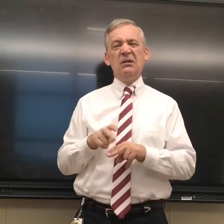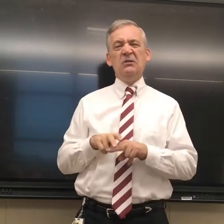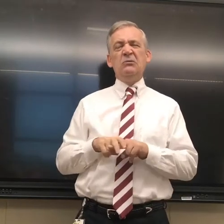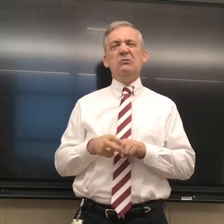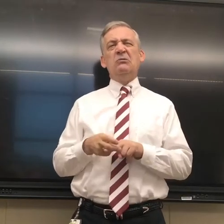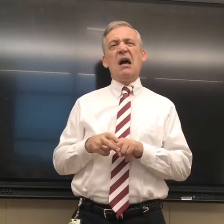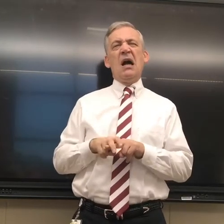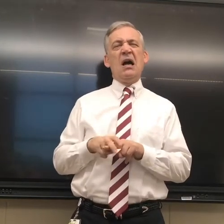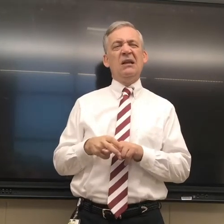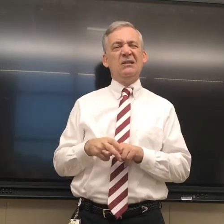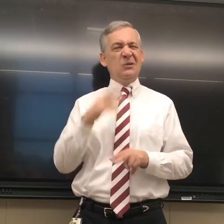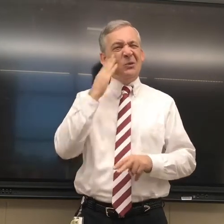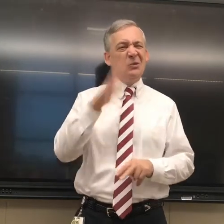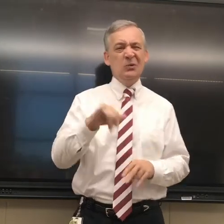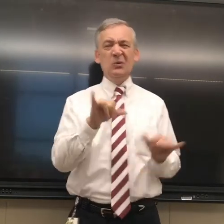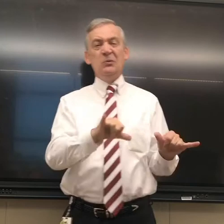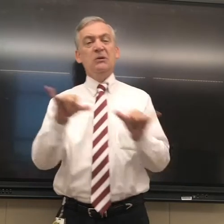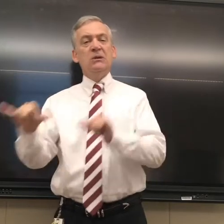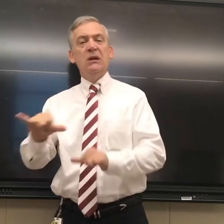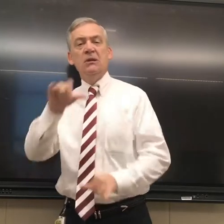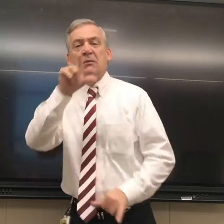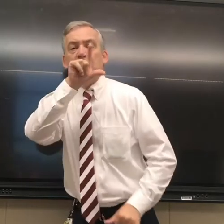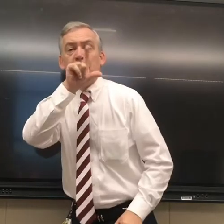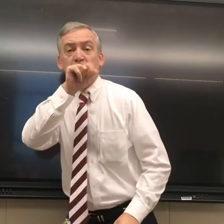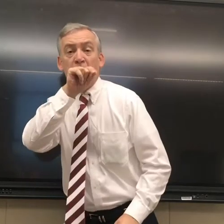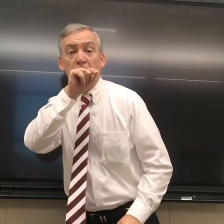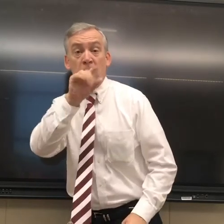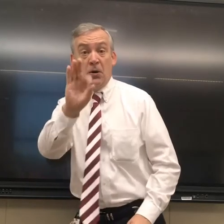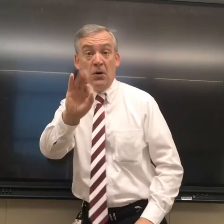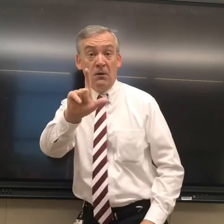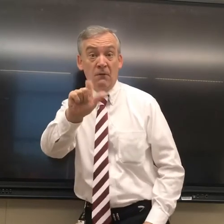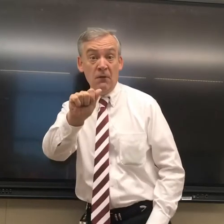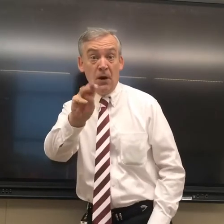who knows that nature created him to fly free.